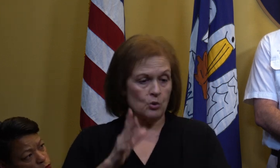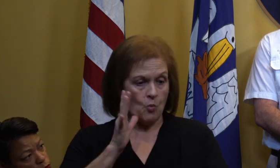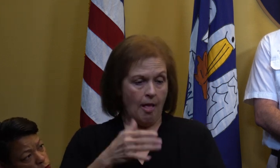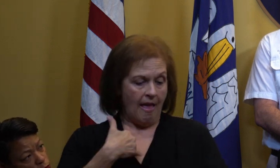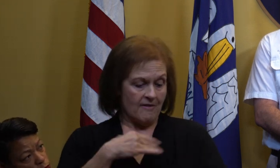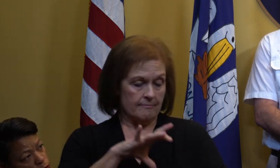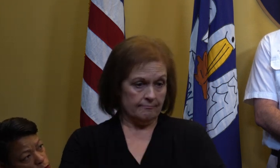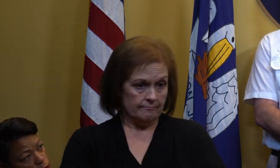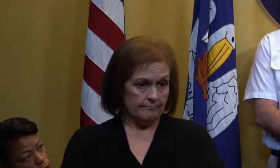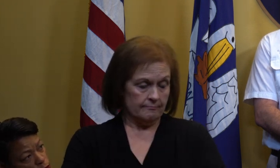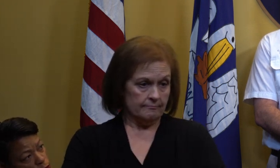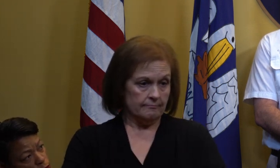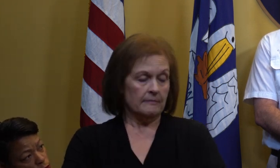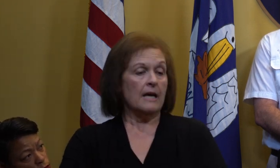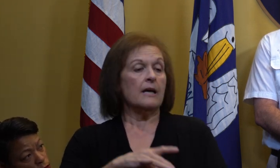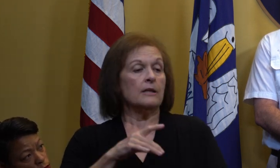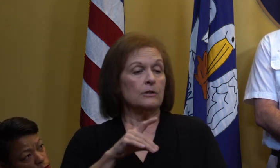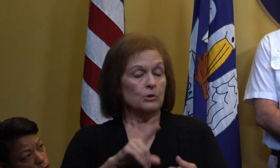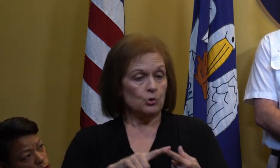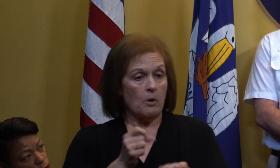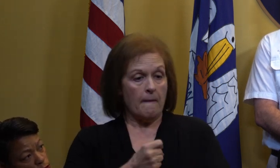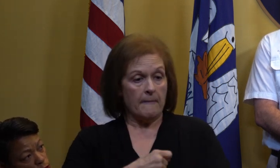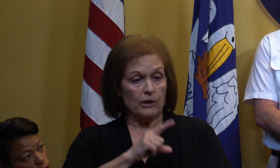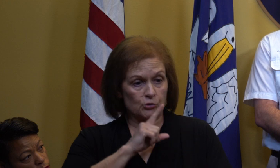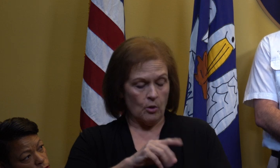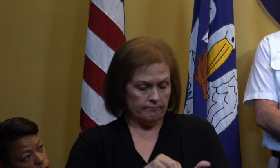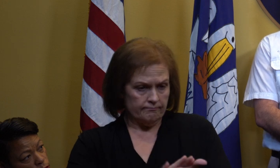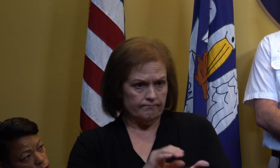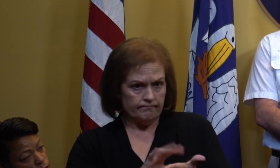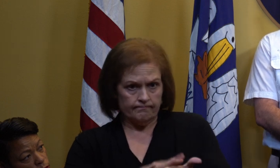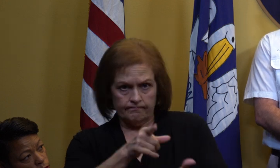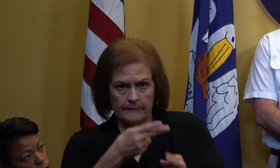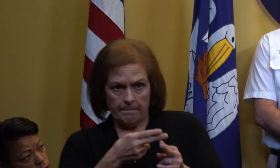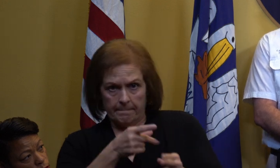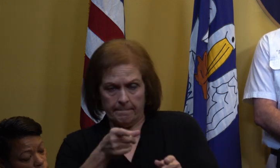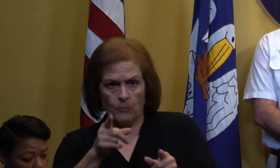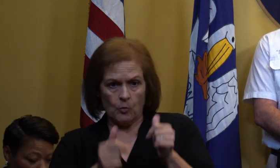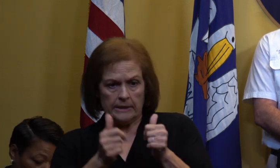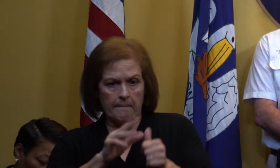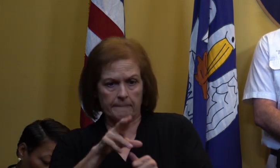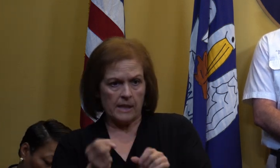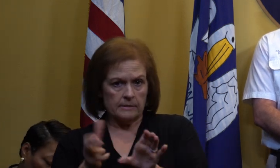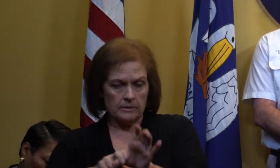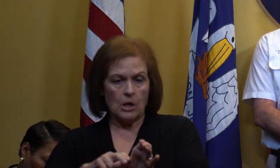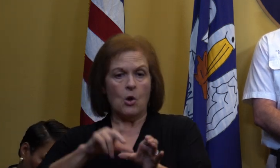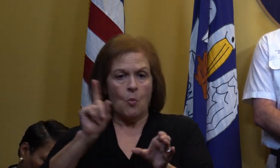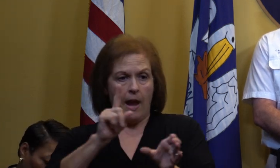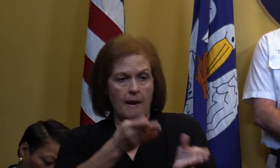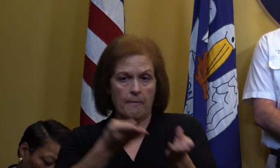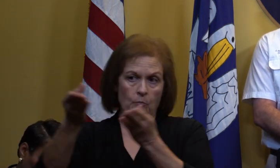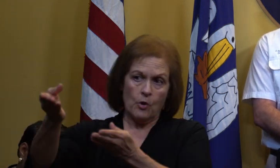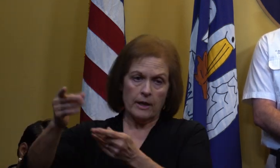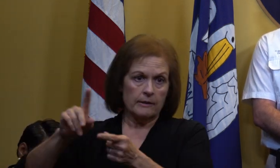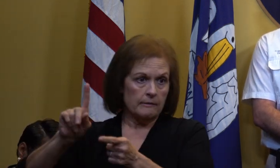that security and IT personnel use to properly record who they are, what bus they are on, and where they will be transported ahead